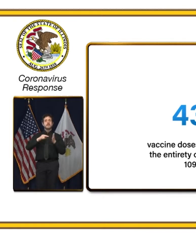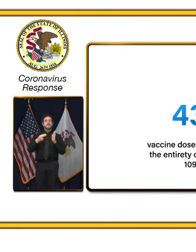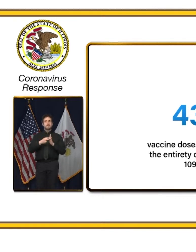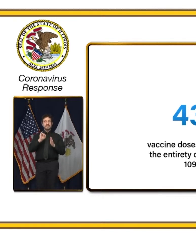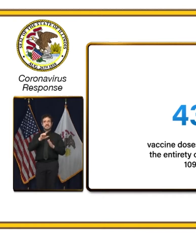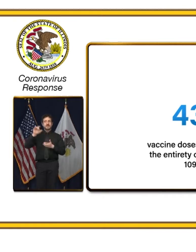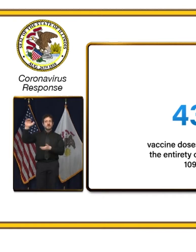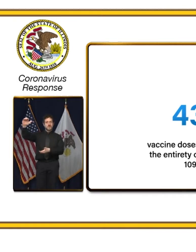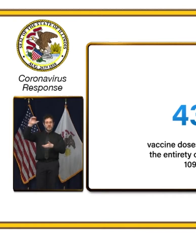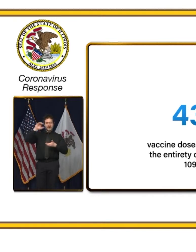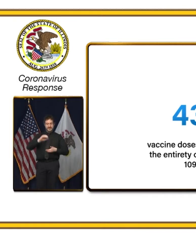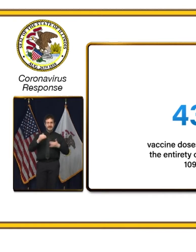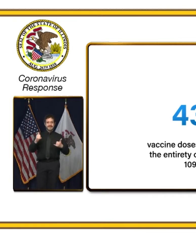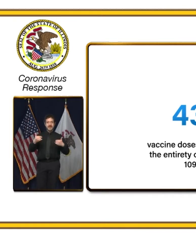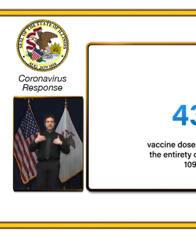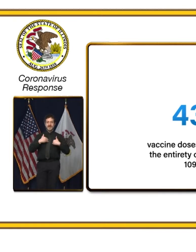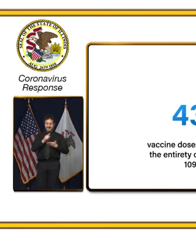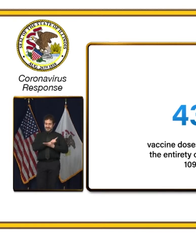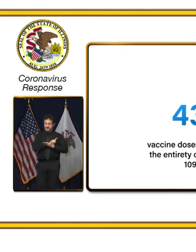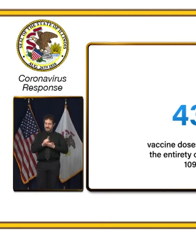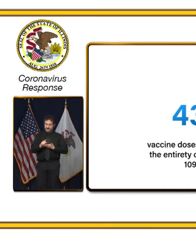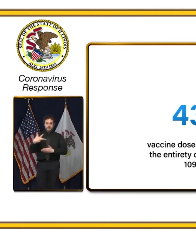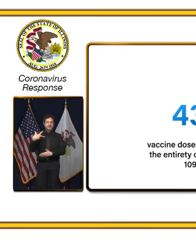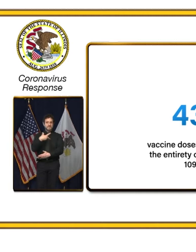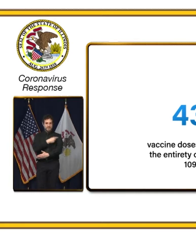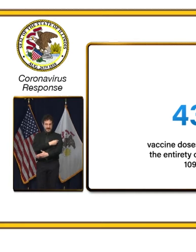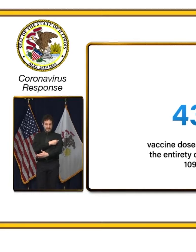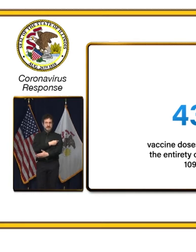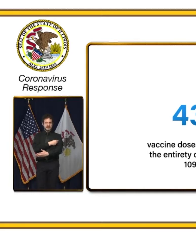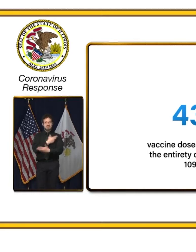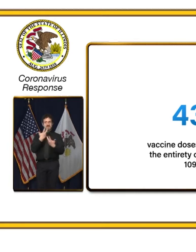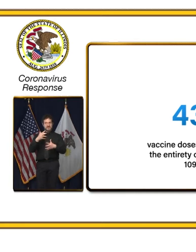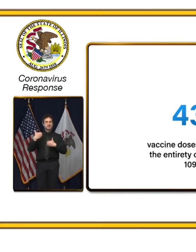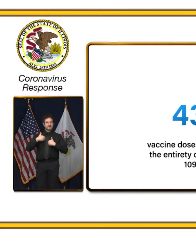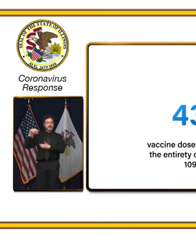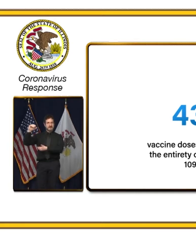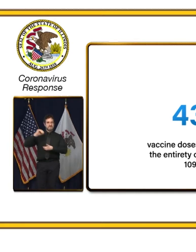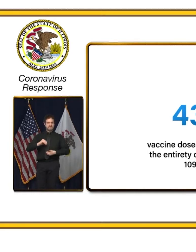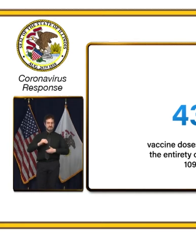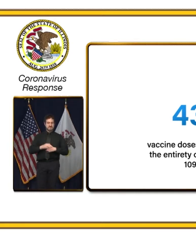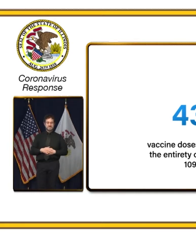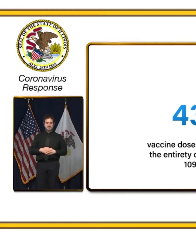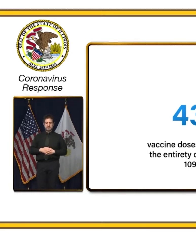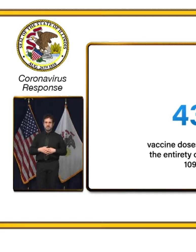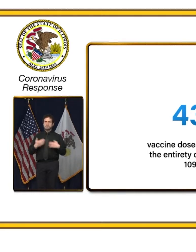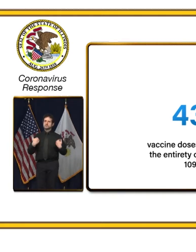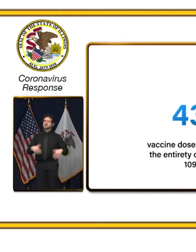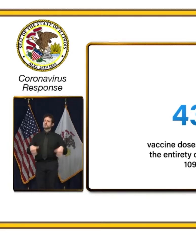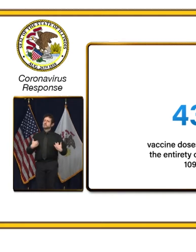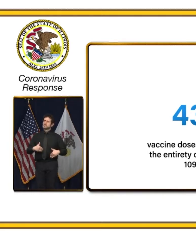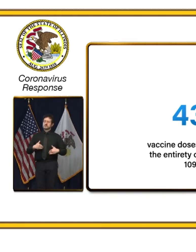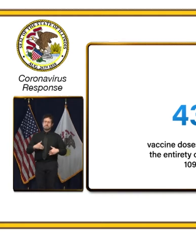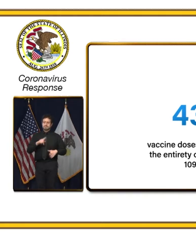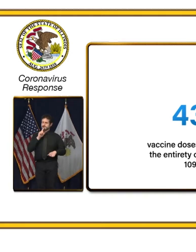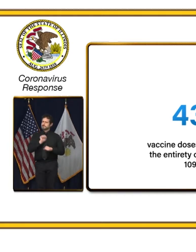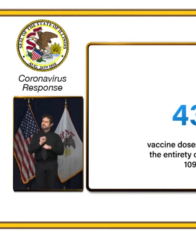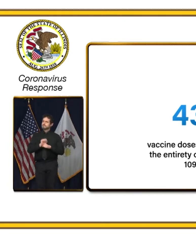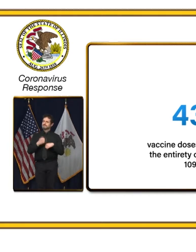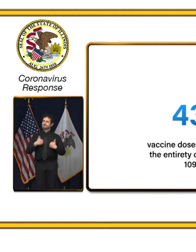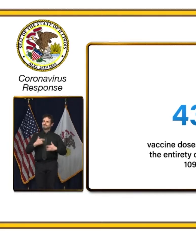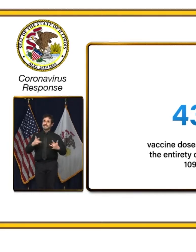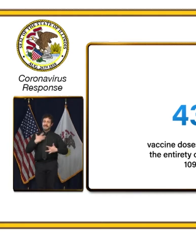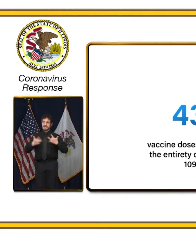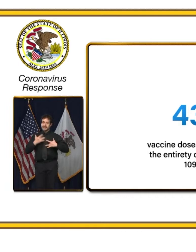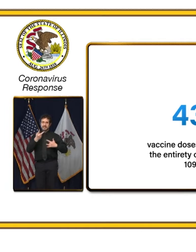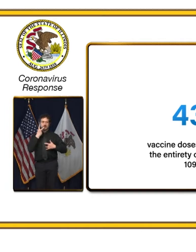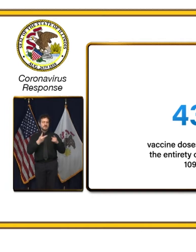the entirety of this week's vaccine allotment. It is truly exciting to see these healthcare workers,